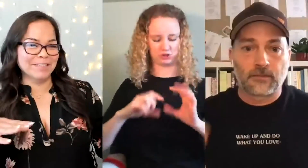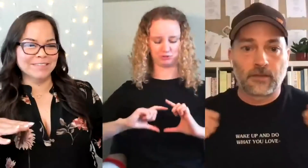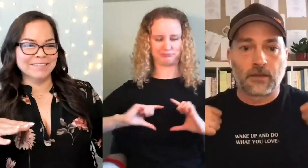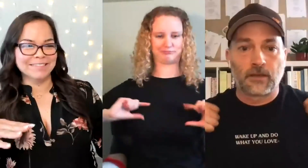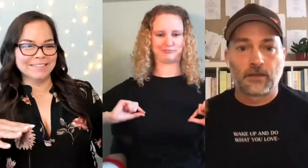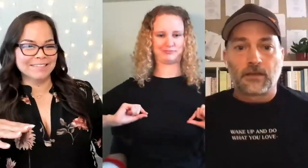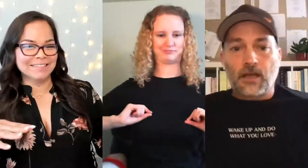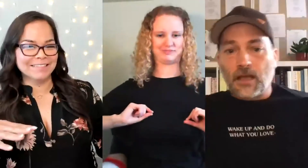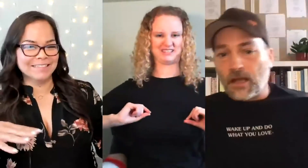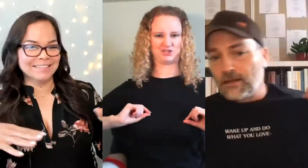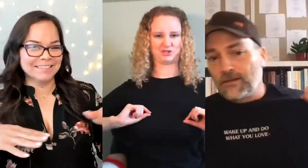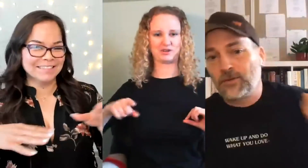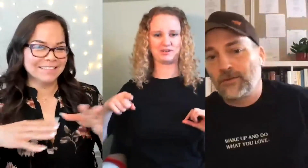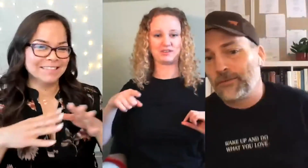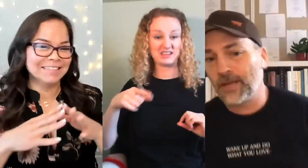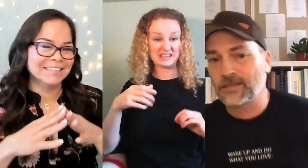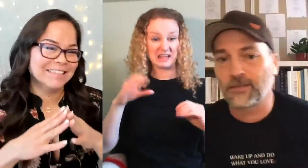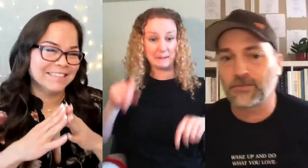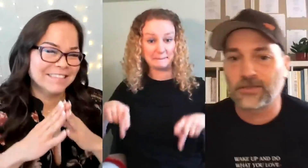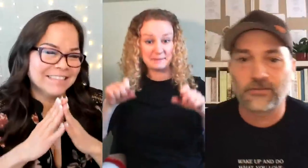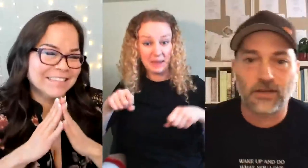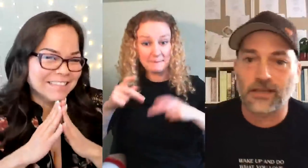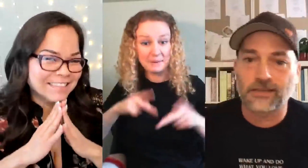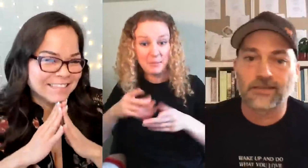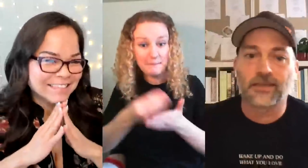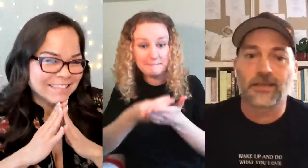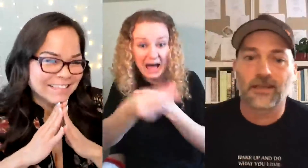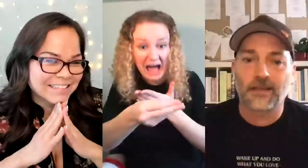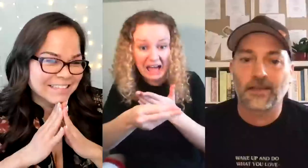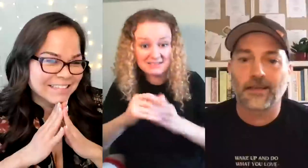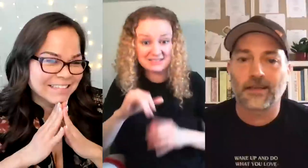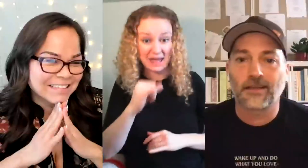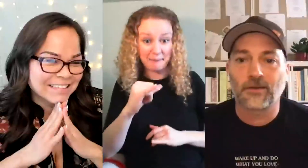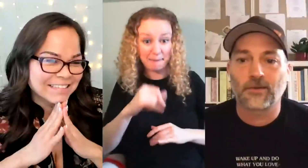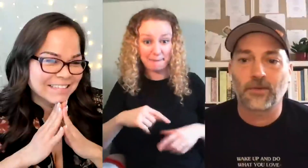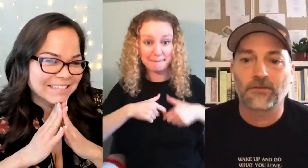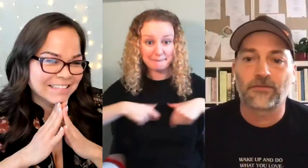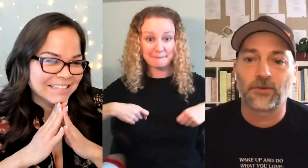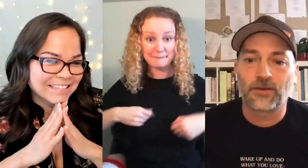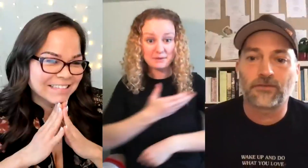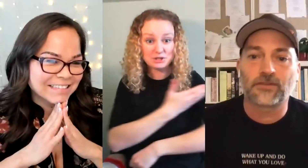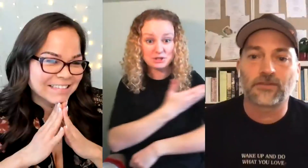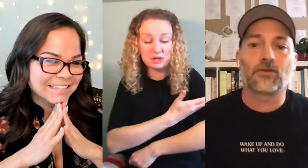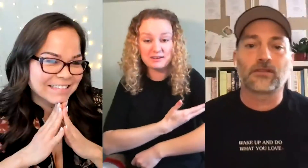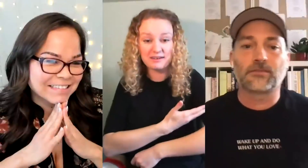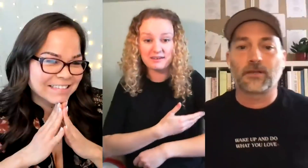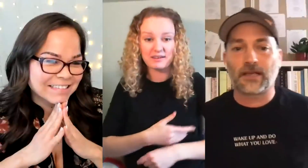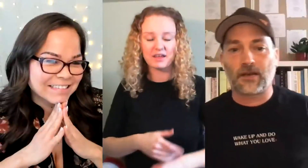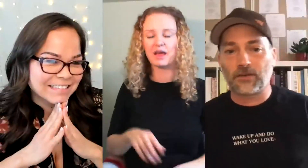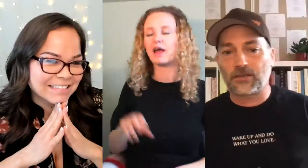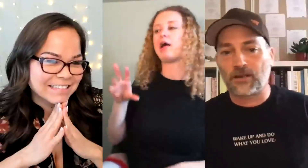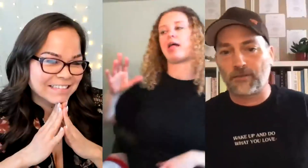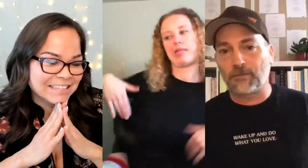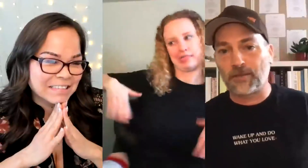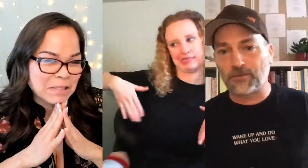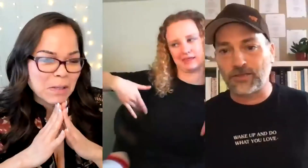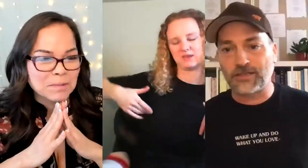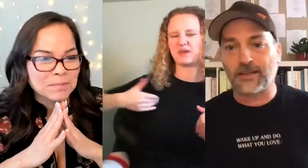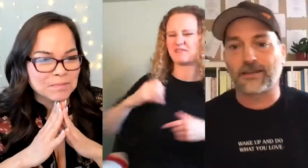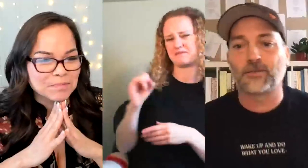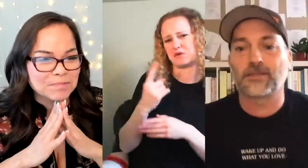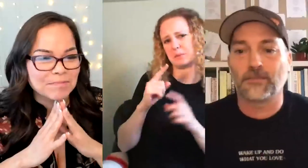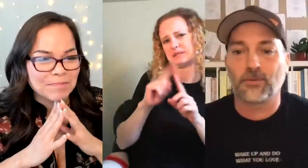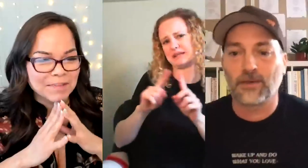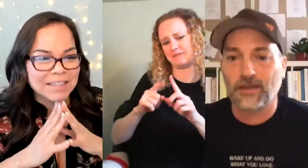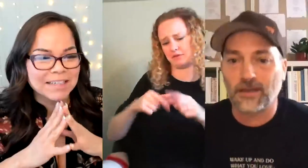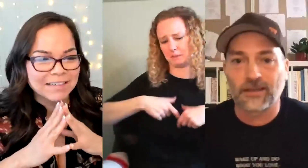from you? Not yet. We made some just for us. We have a few different slogans, but yeah, we were talking about maybe retailing